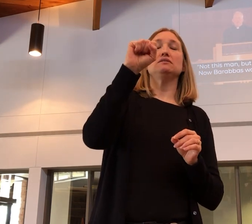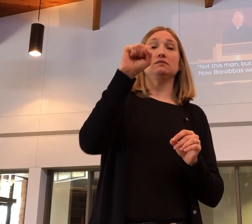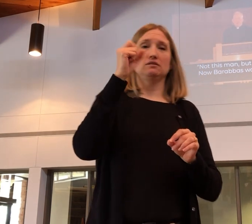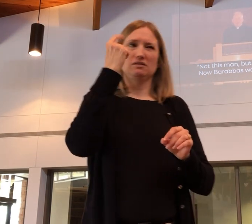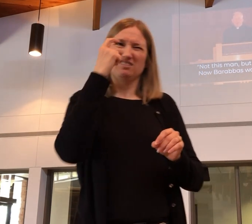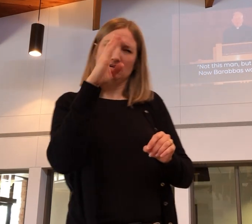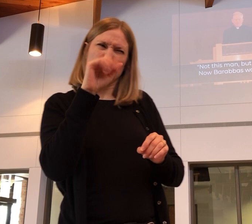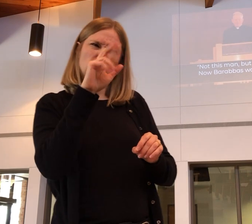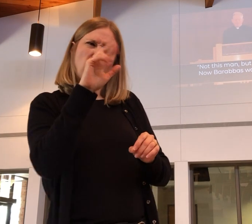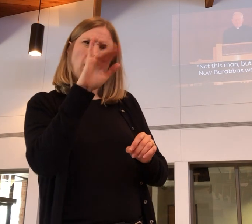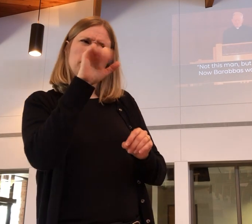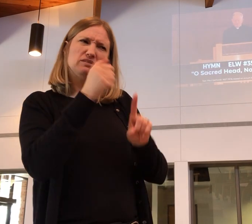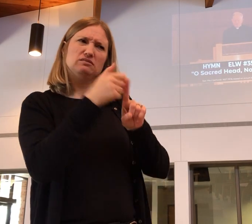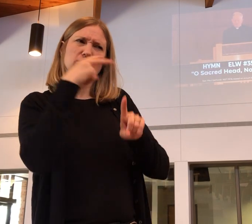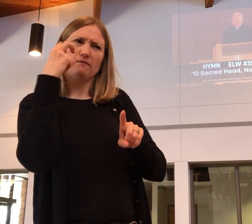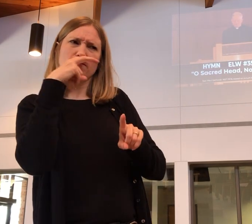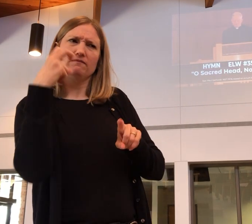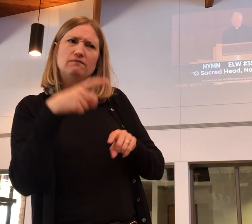bandit.